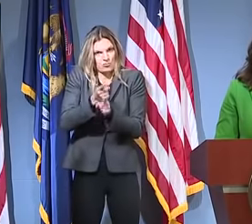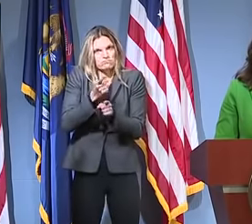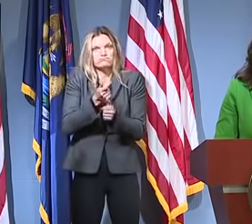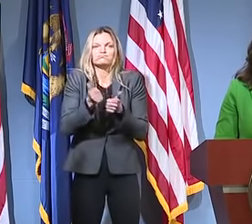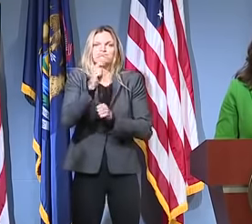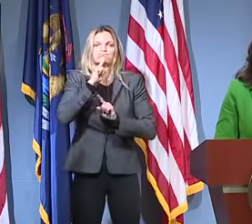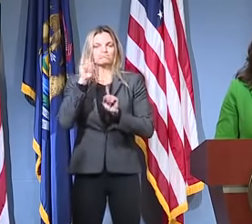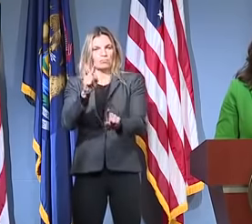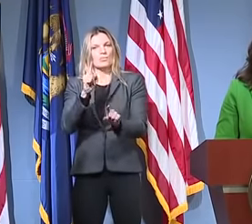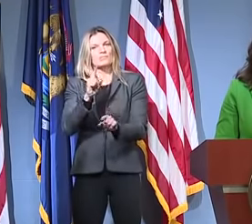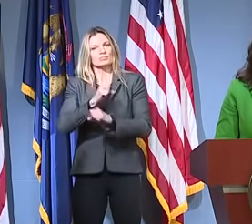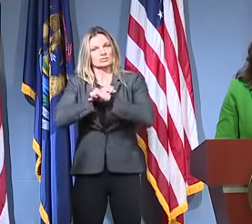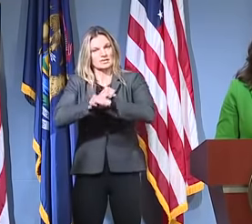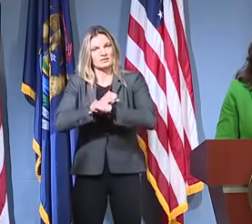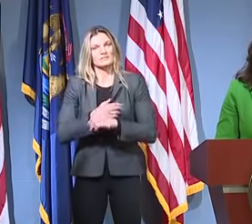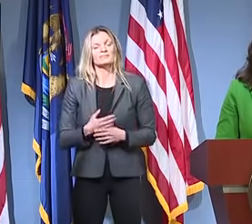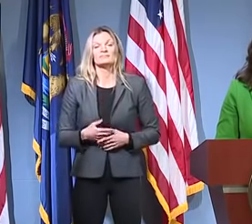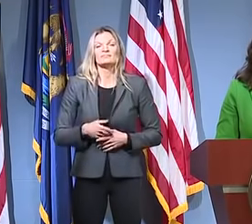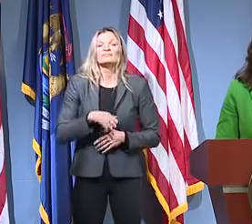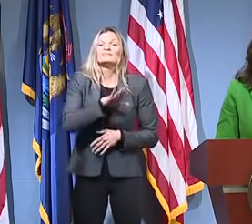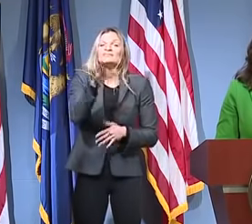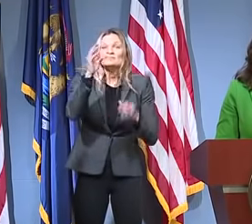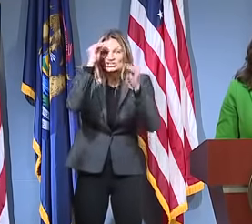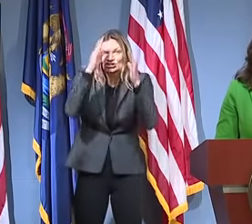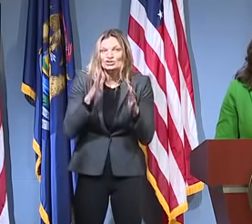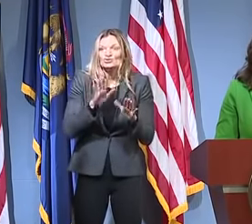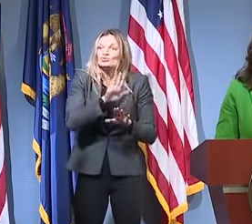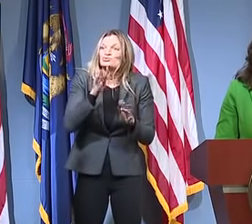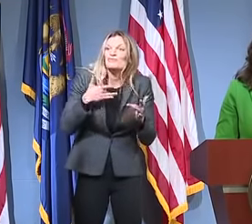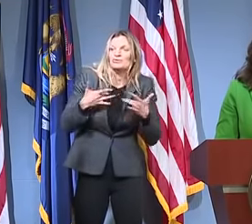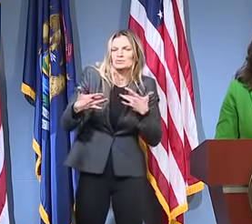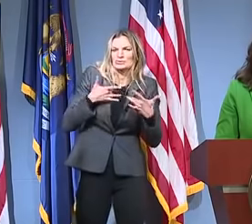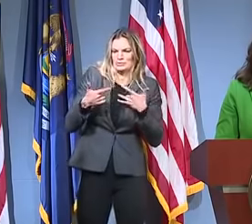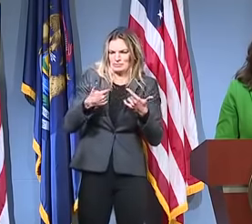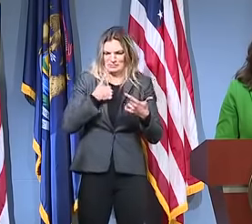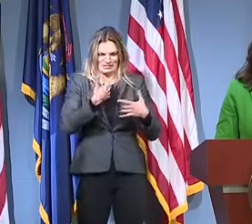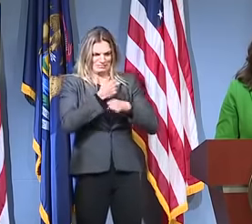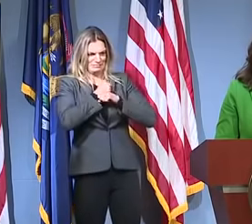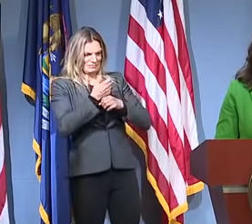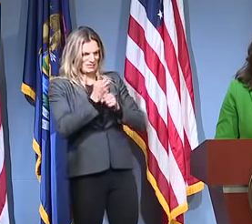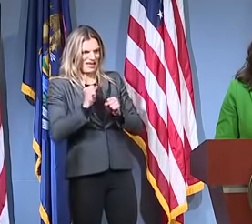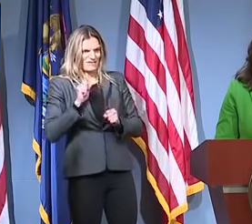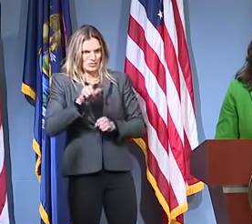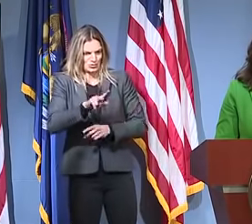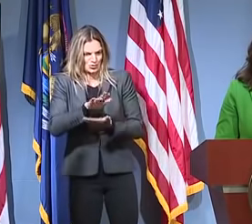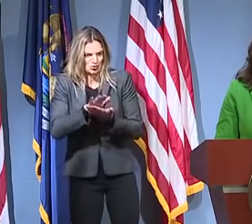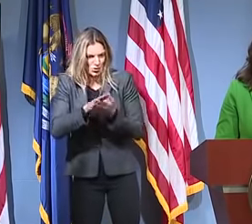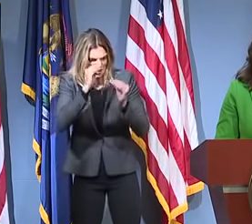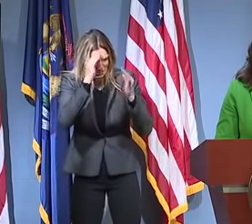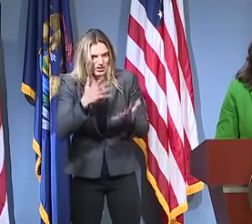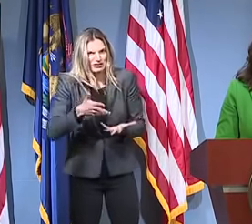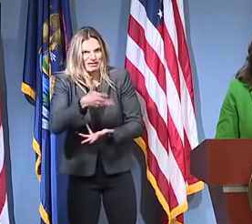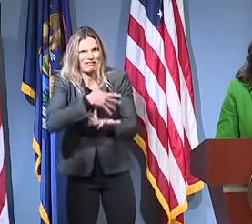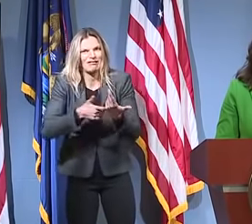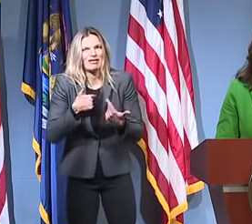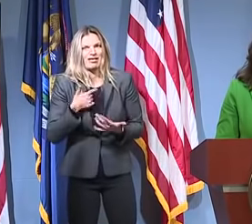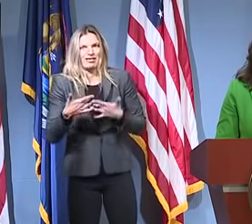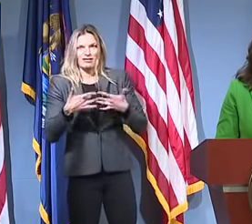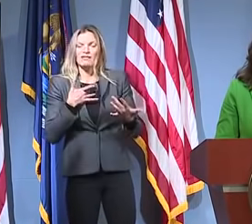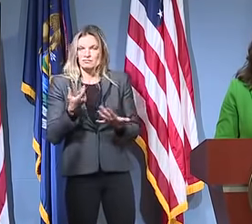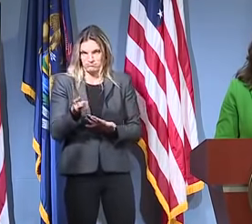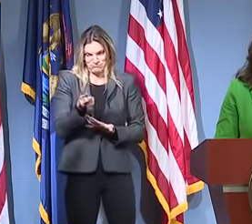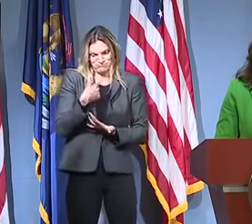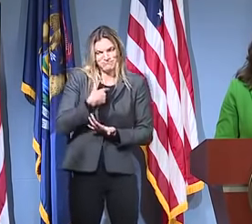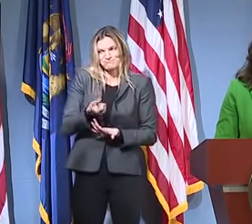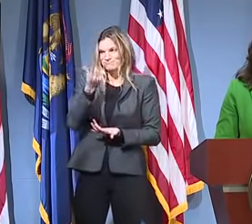safe. With regard to our teachers, I understand the concern. I've had a very heartfelt conversation with a teacher who